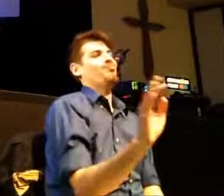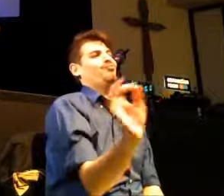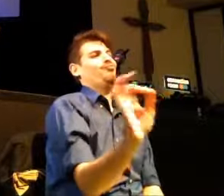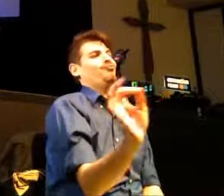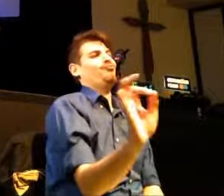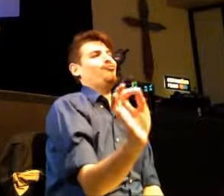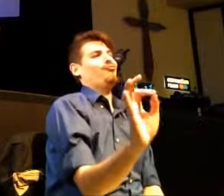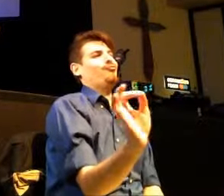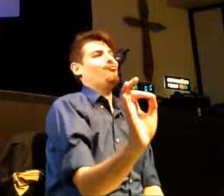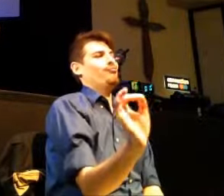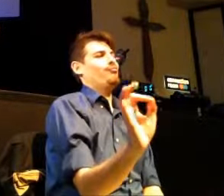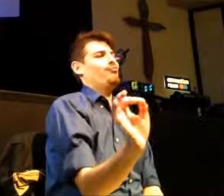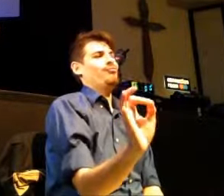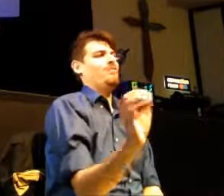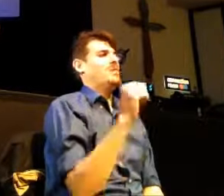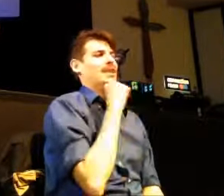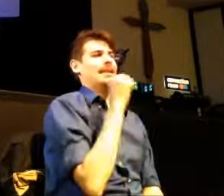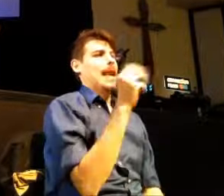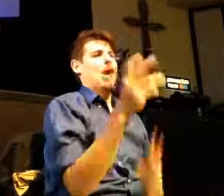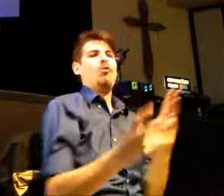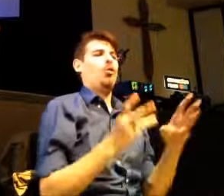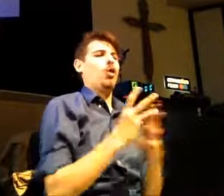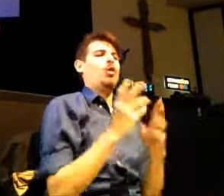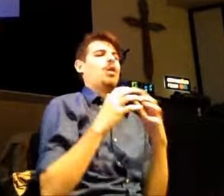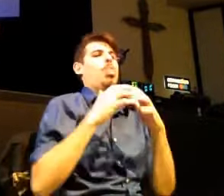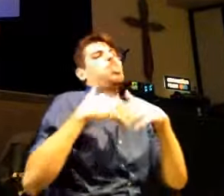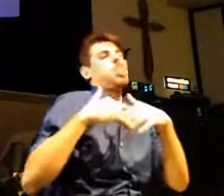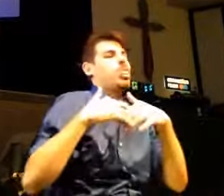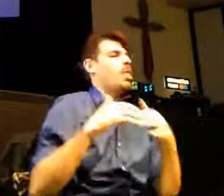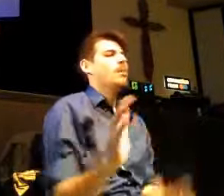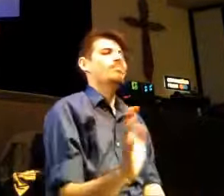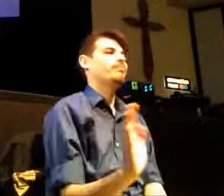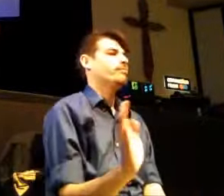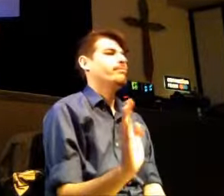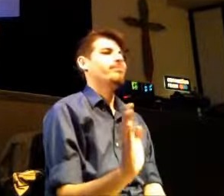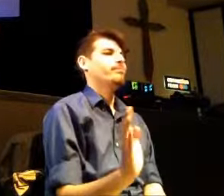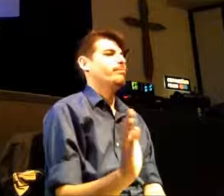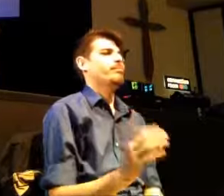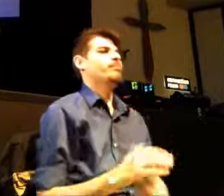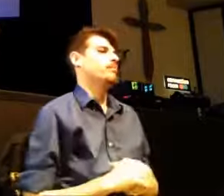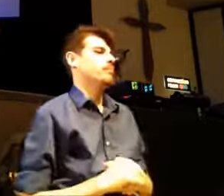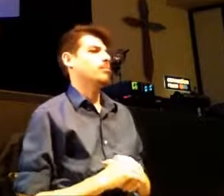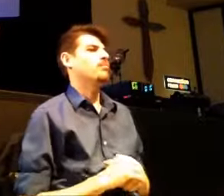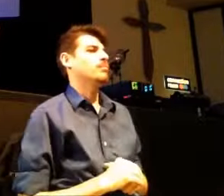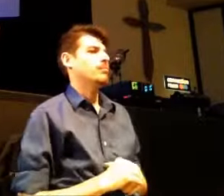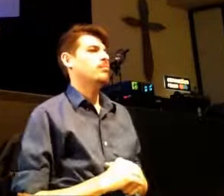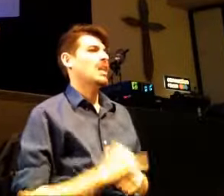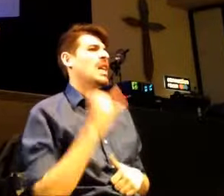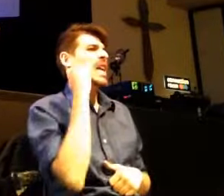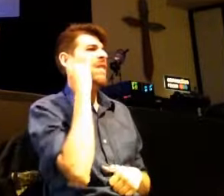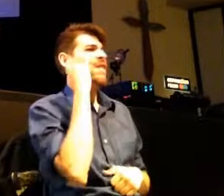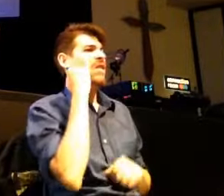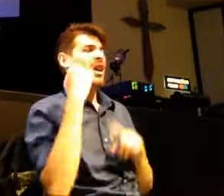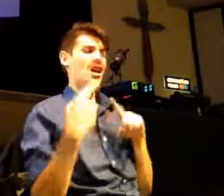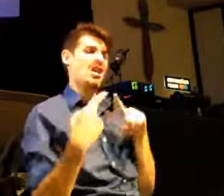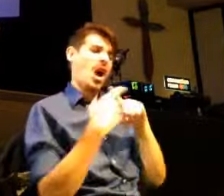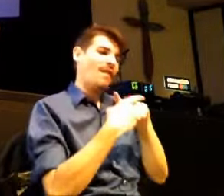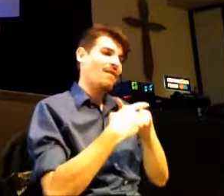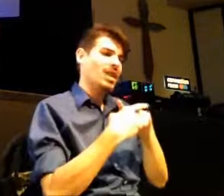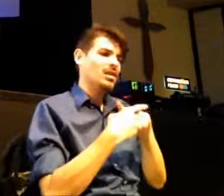the end of the world. You know what? If it creates conflict in my